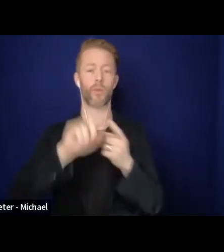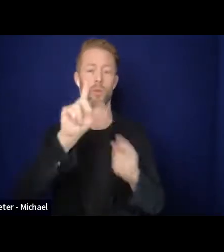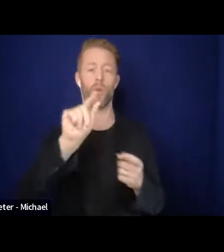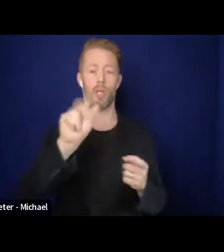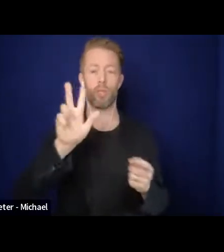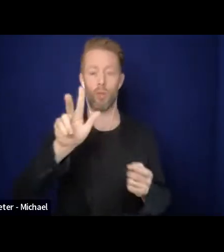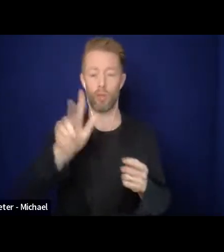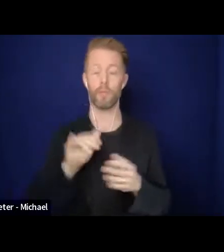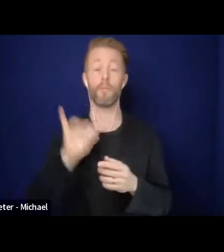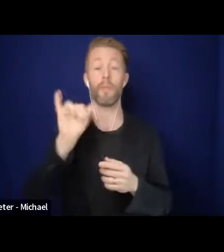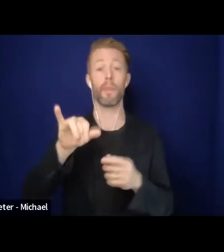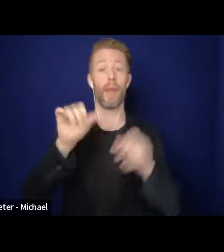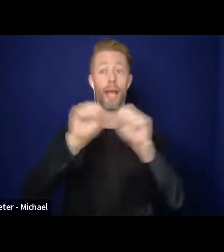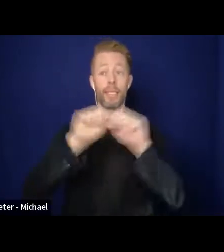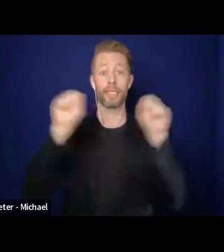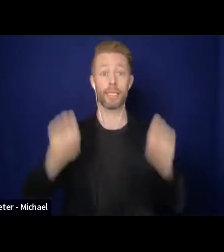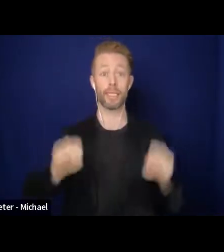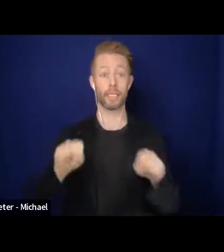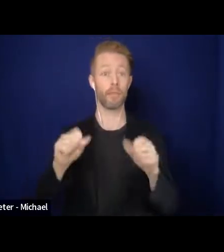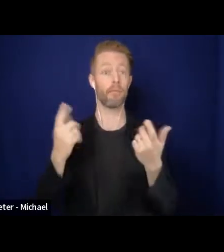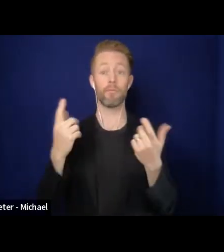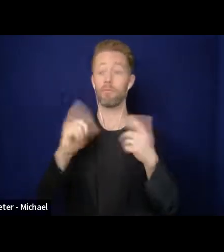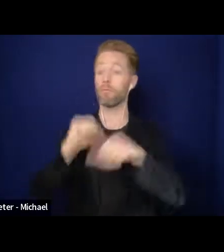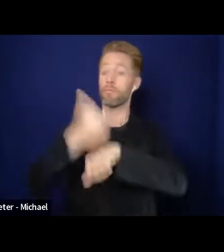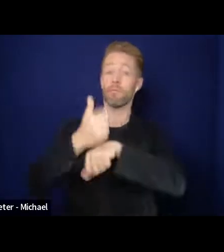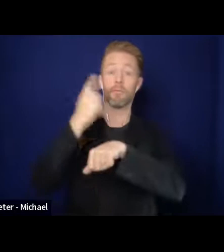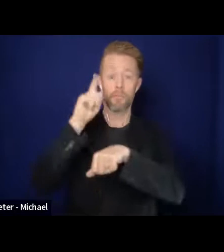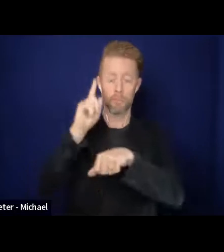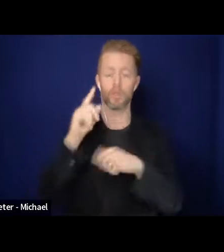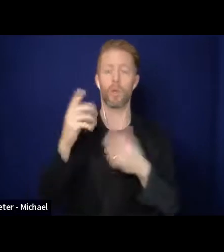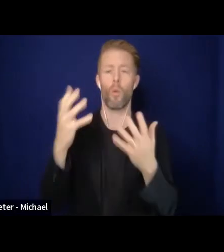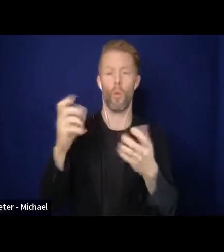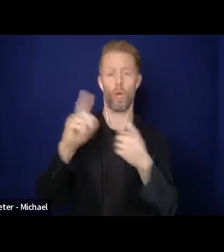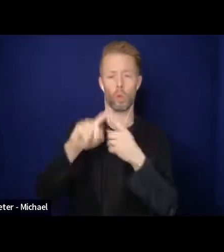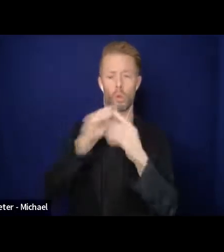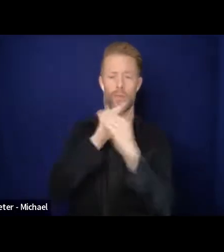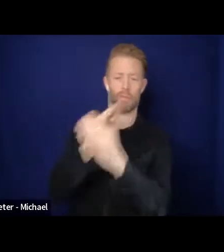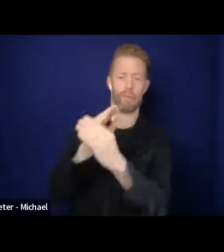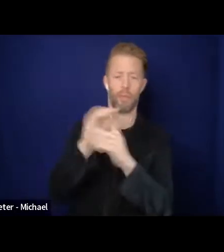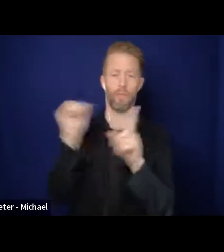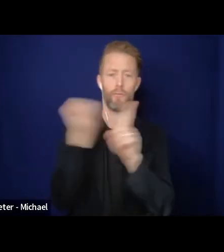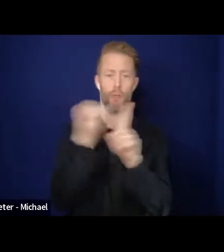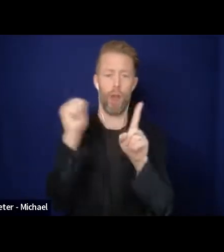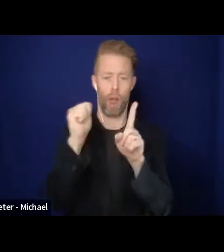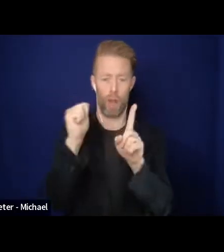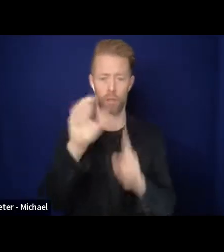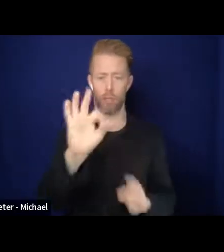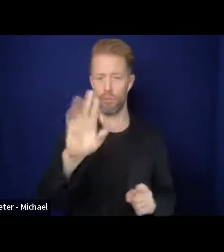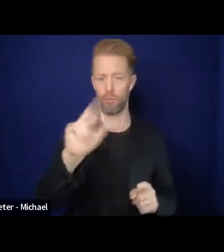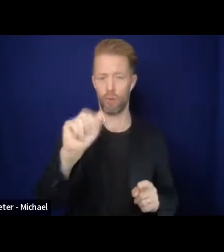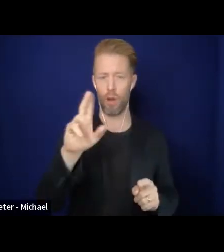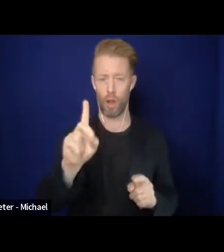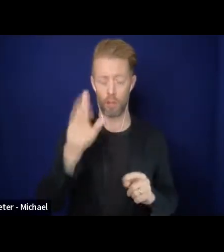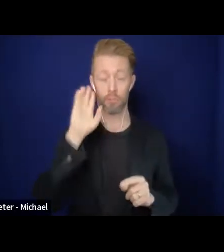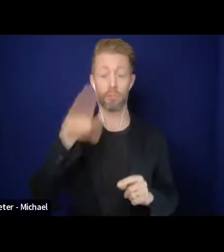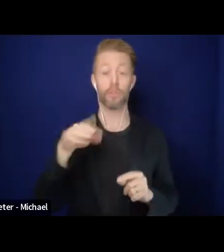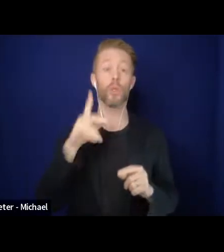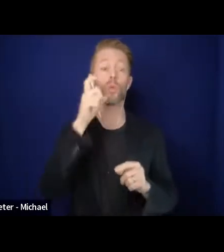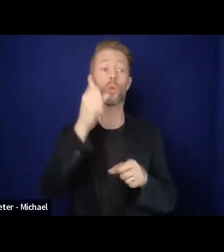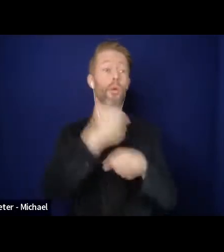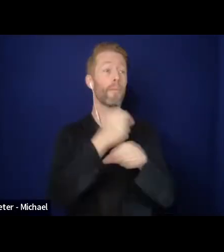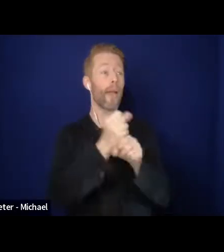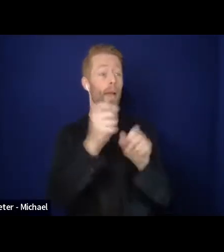those systems were intended to address the problem of fraud, which has long been a concern of